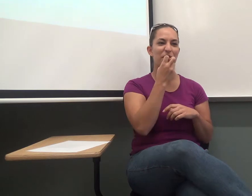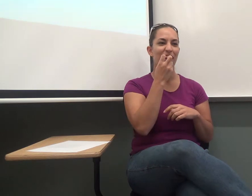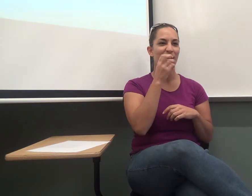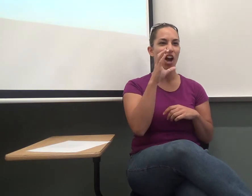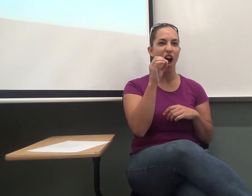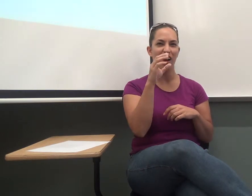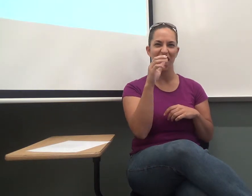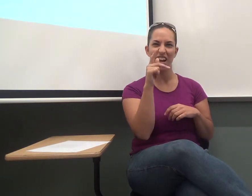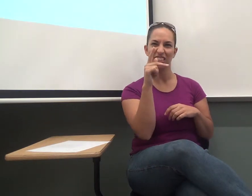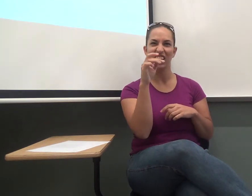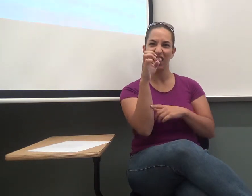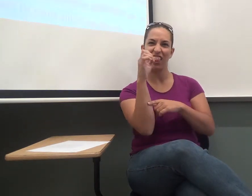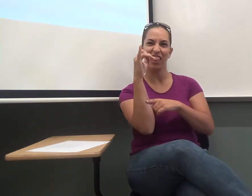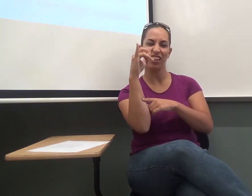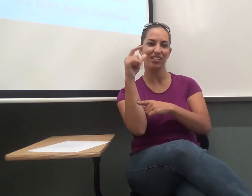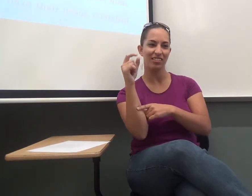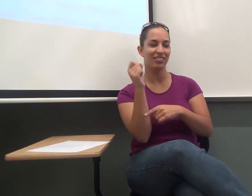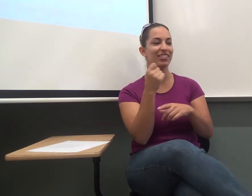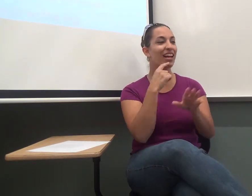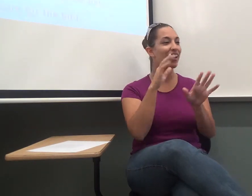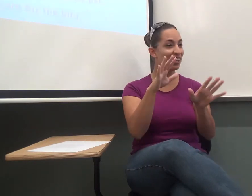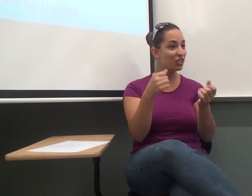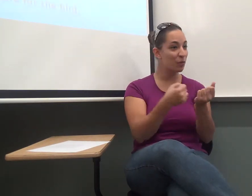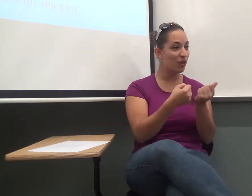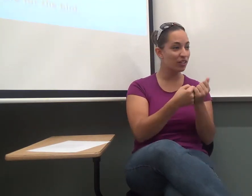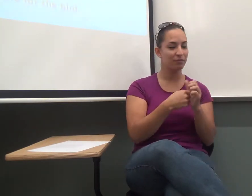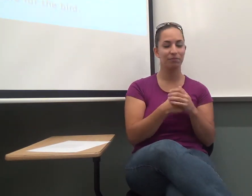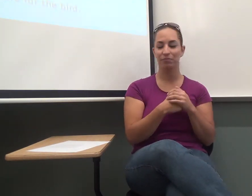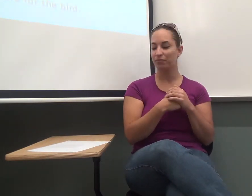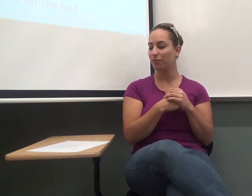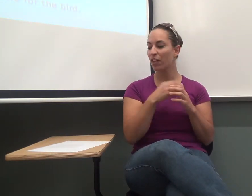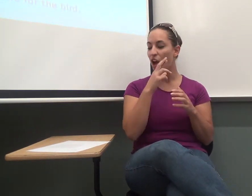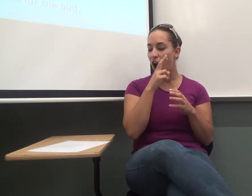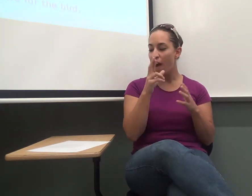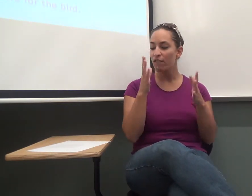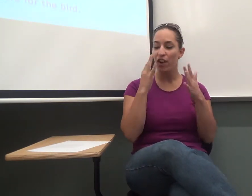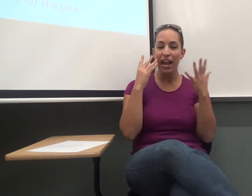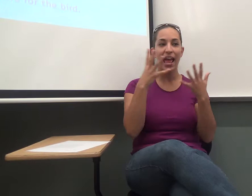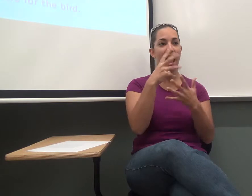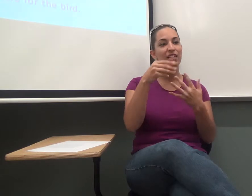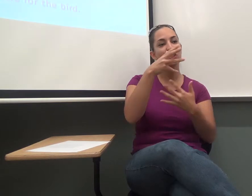Teals are friendly Okay, come on and now, let's be sociable. supportive, please. Are friendly and sociable, good.